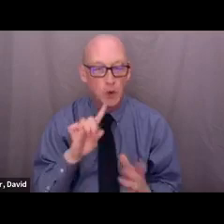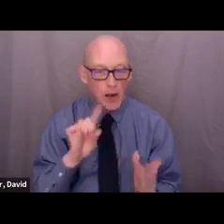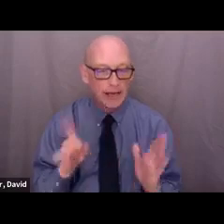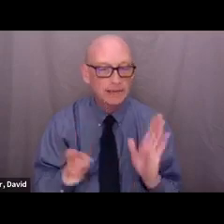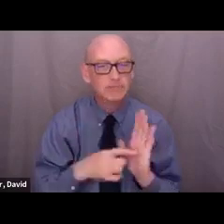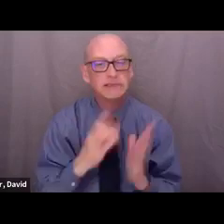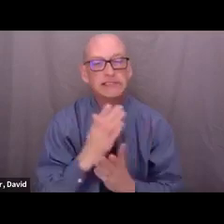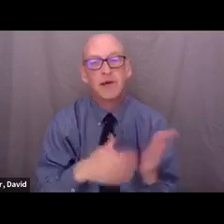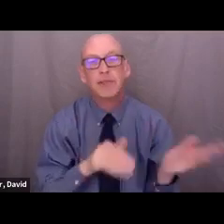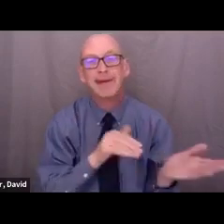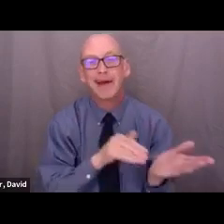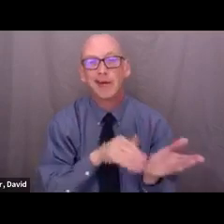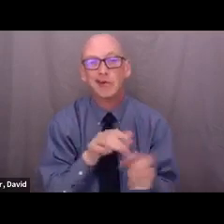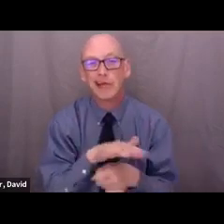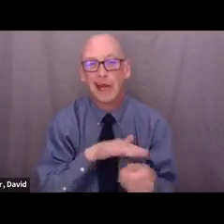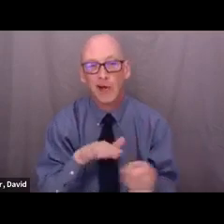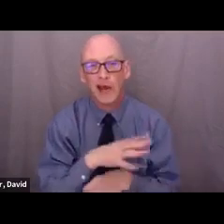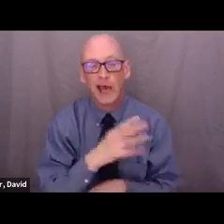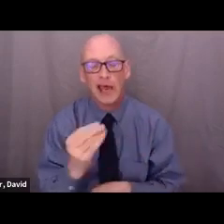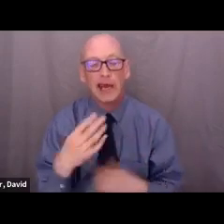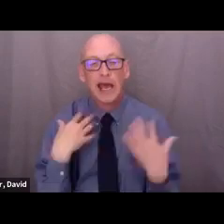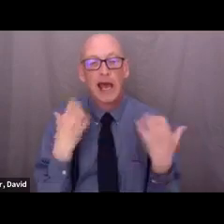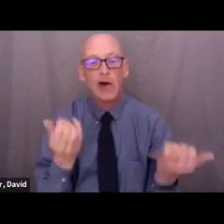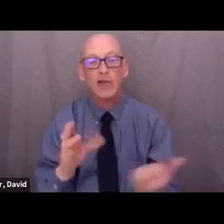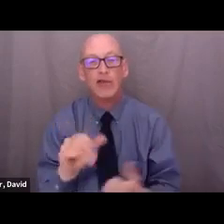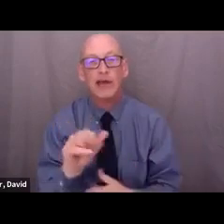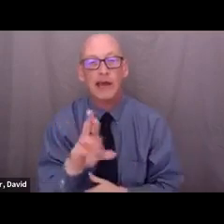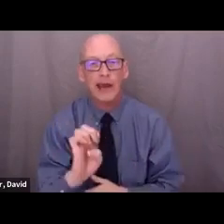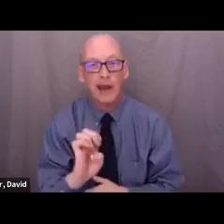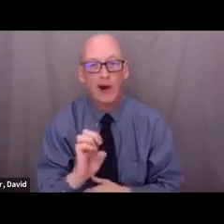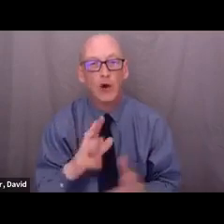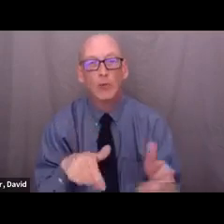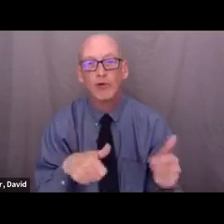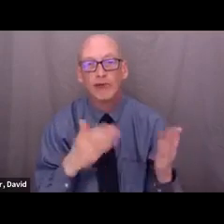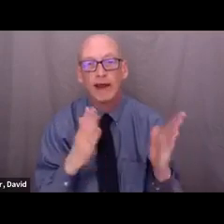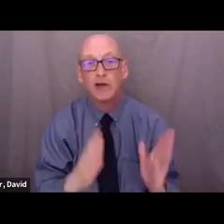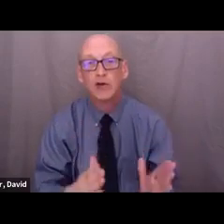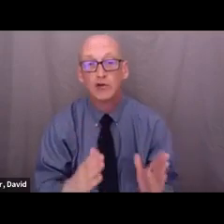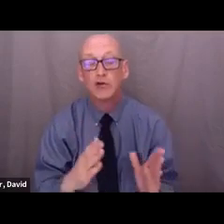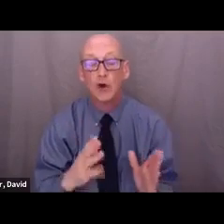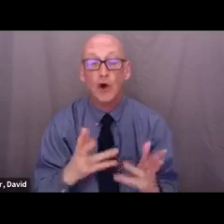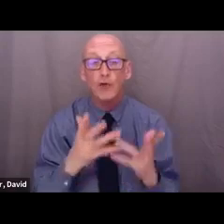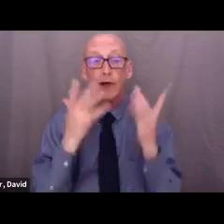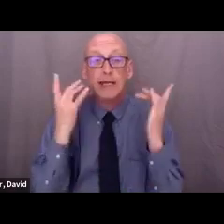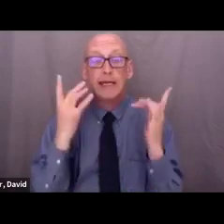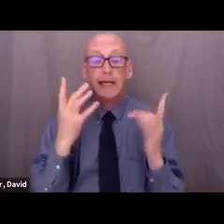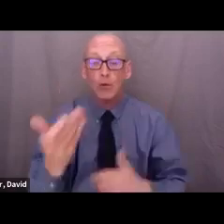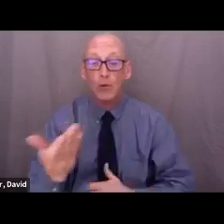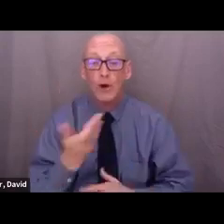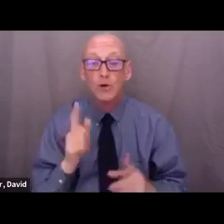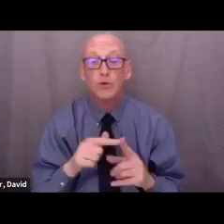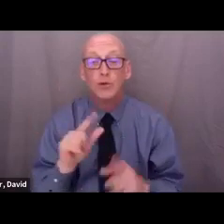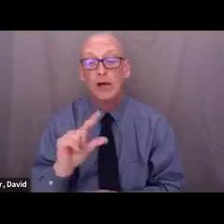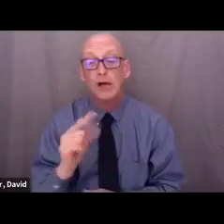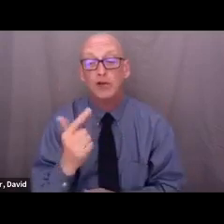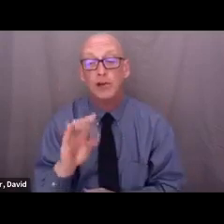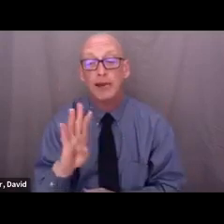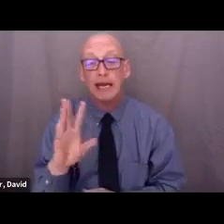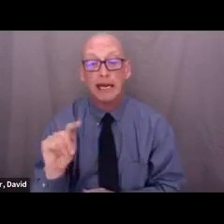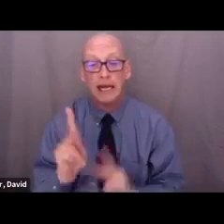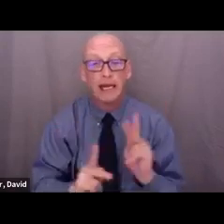area and healthcare providers in the area that are friendly to LGBT folks. So there are ways to